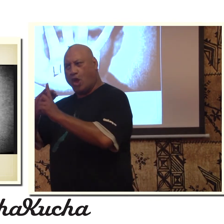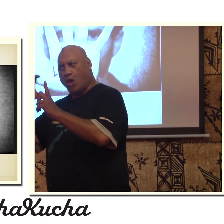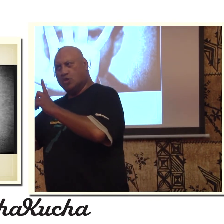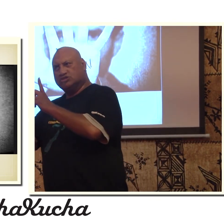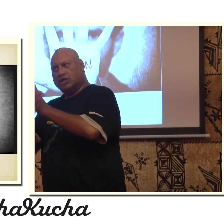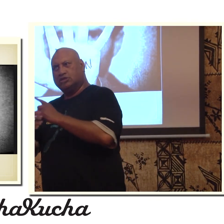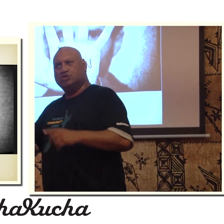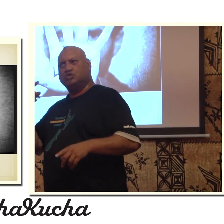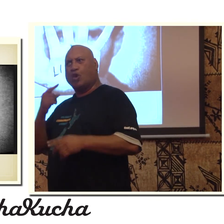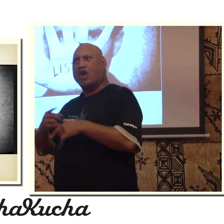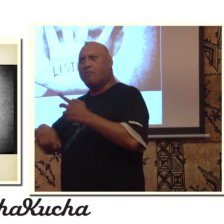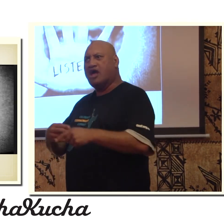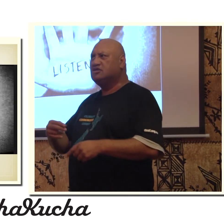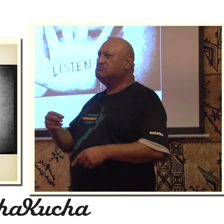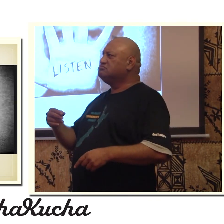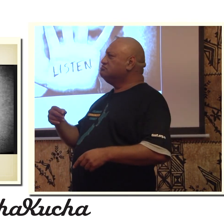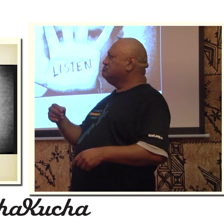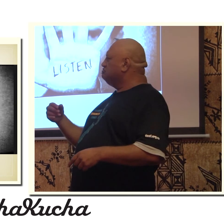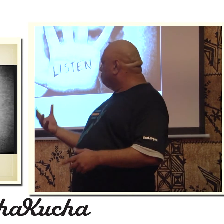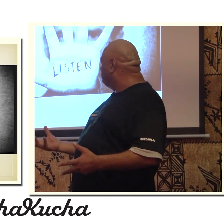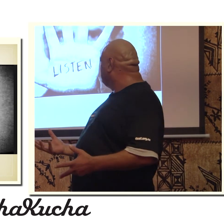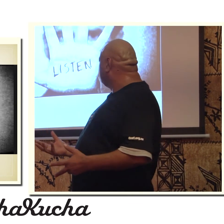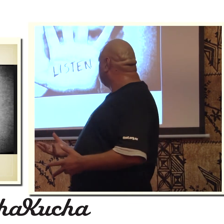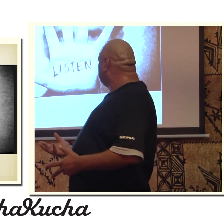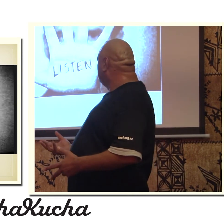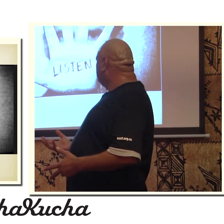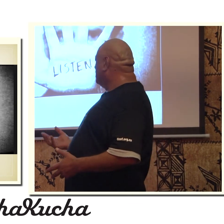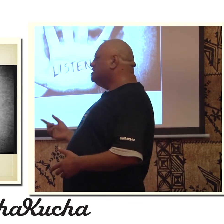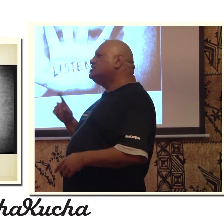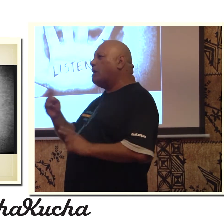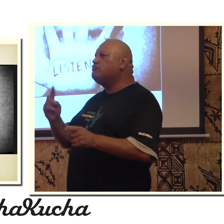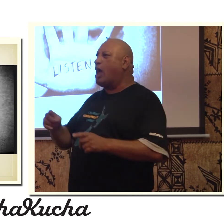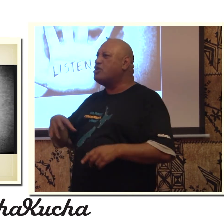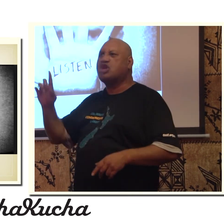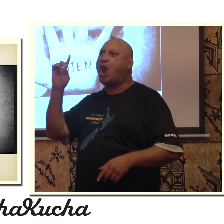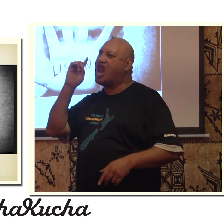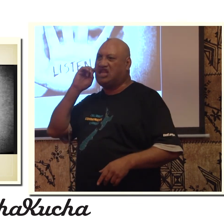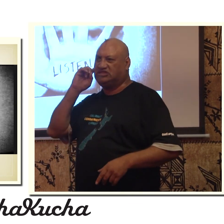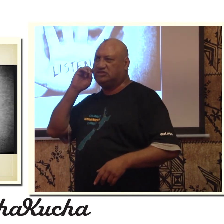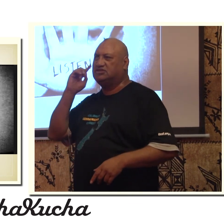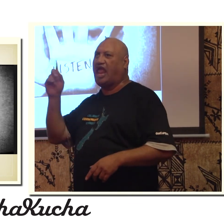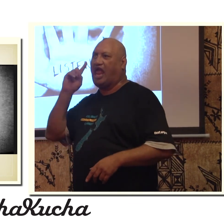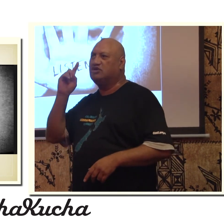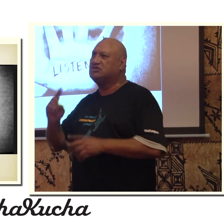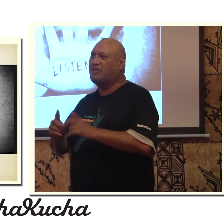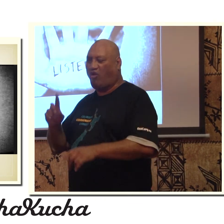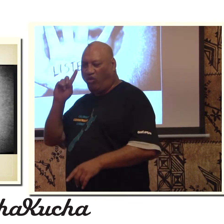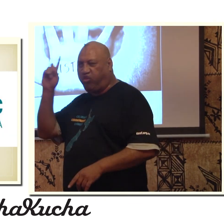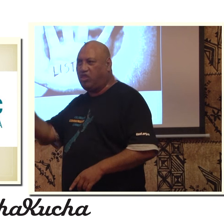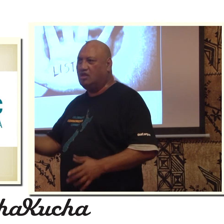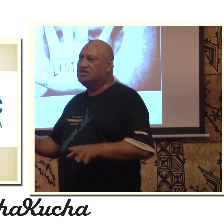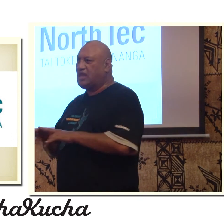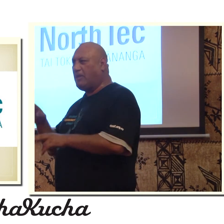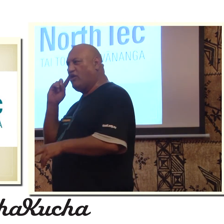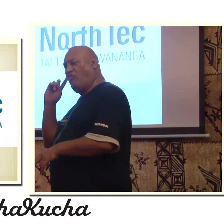it a go. Give it a go. Deaf culture is alive and very, very rich. So it's just